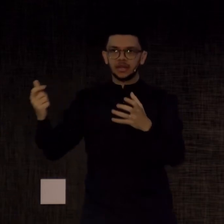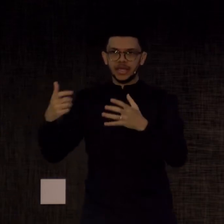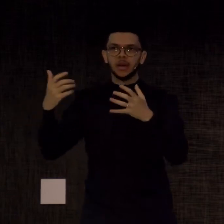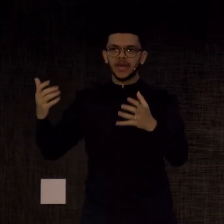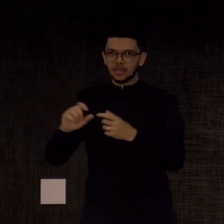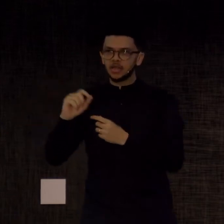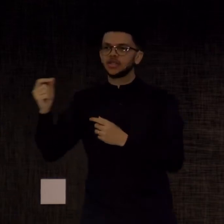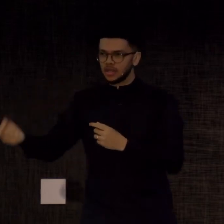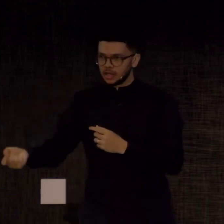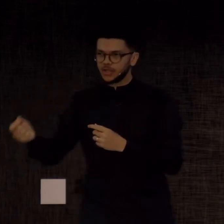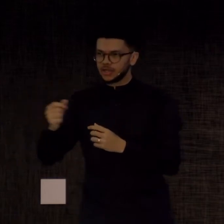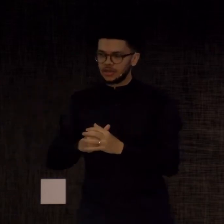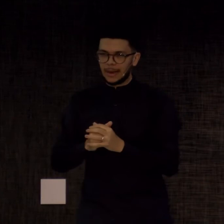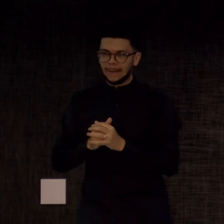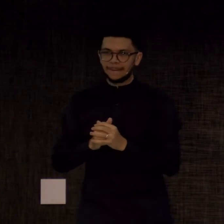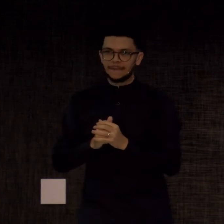political, economic, and social conclusion.